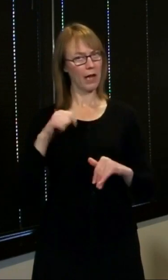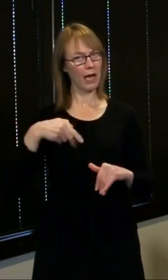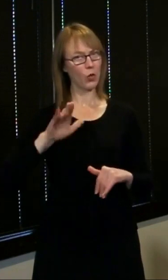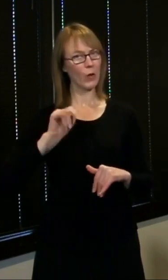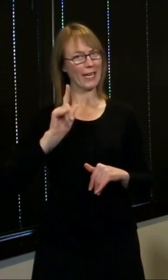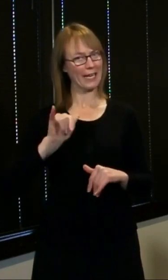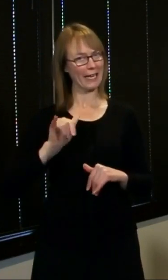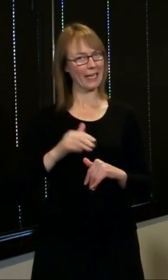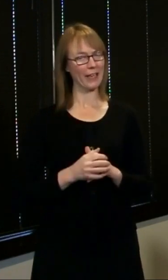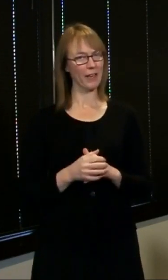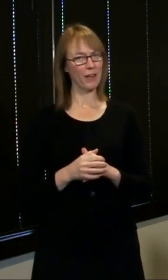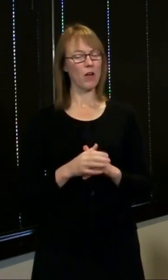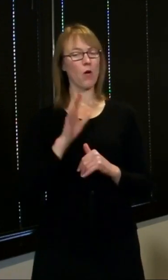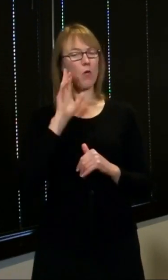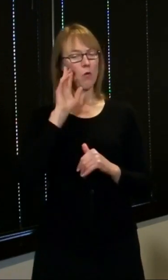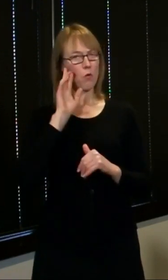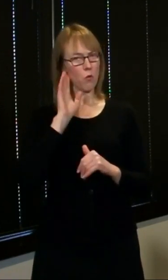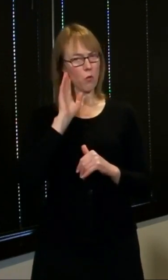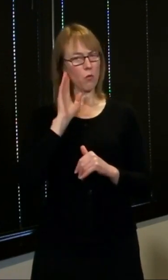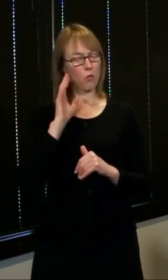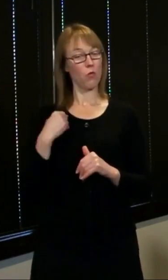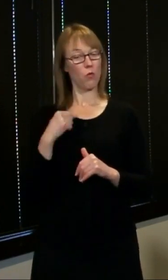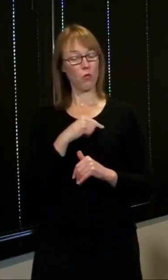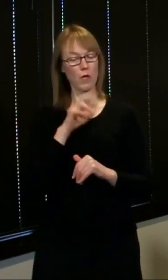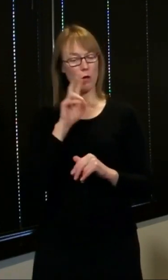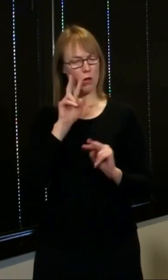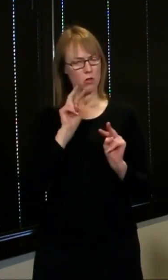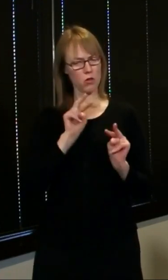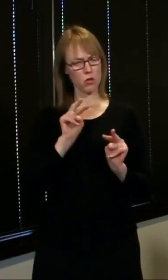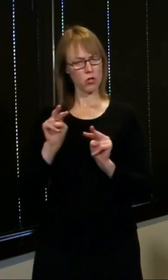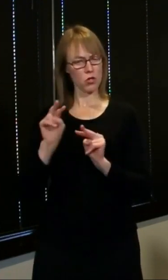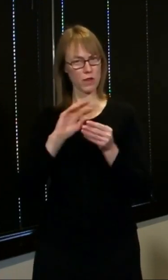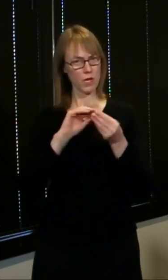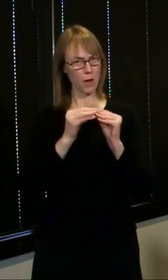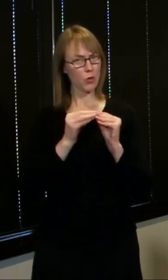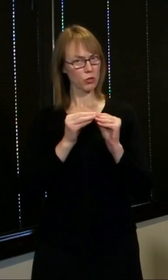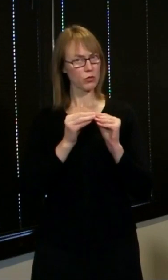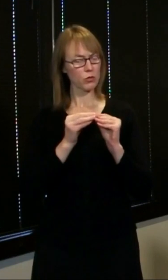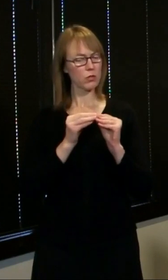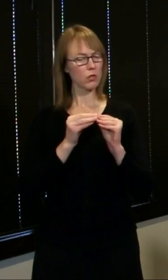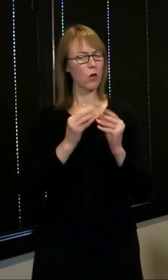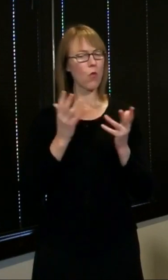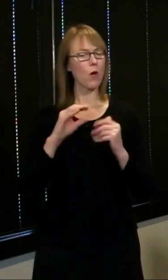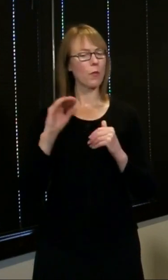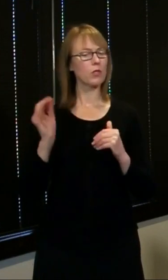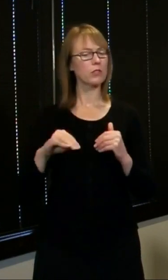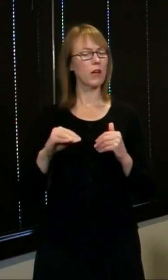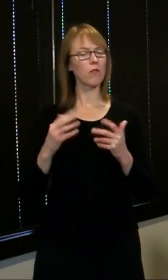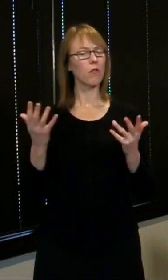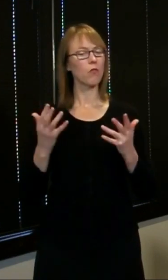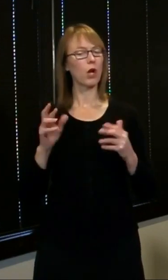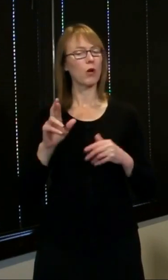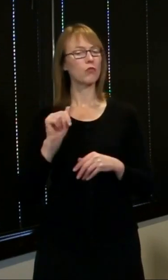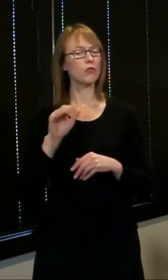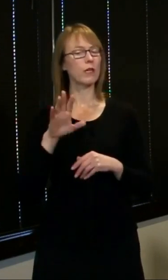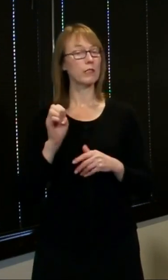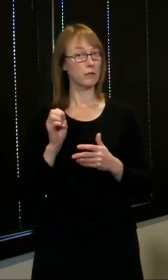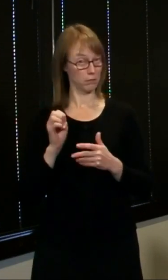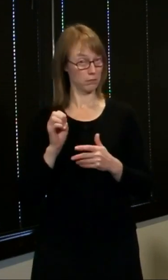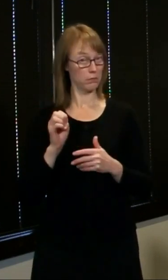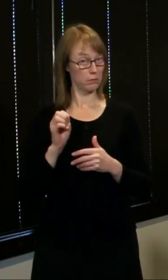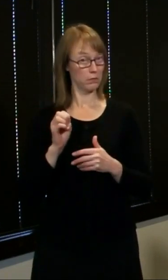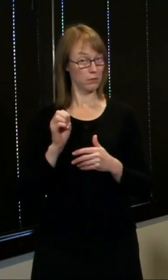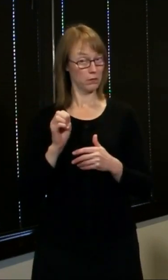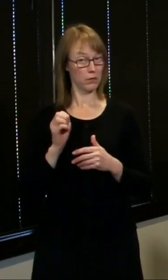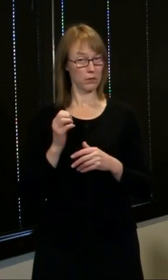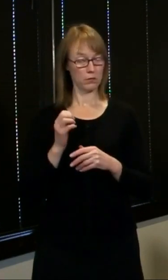to monitor these populations or these percentages going forward to make sure that they are accounting for the